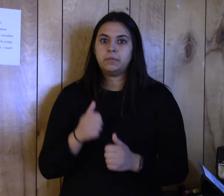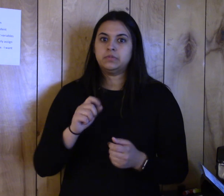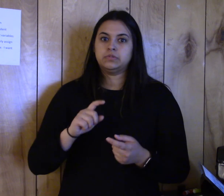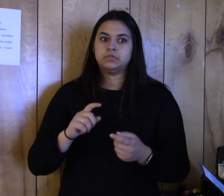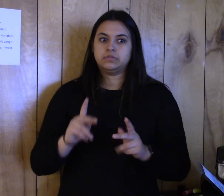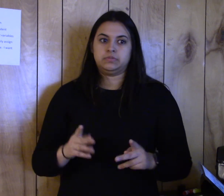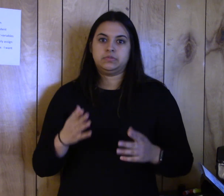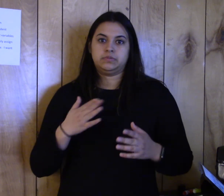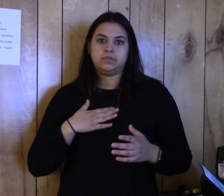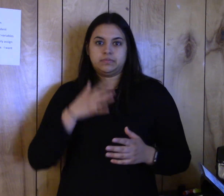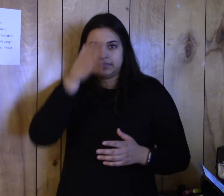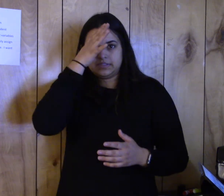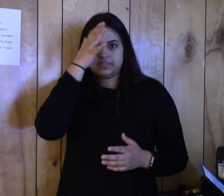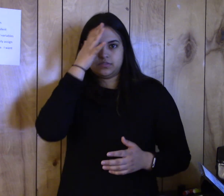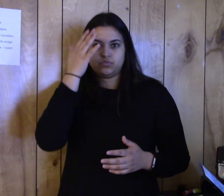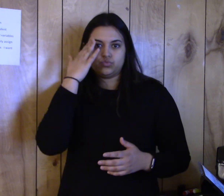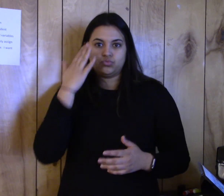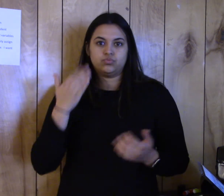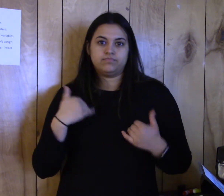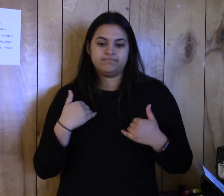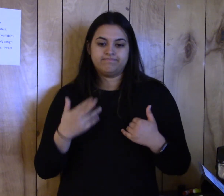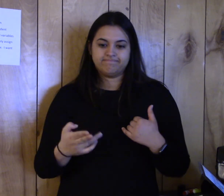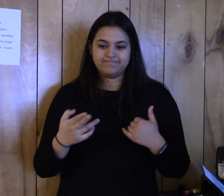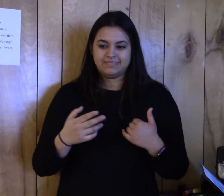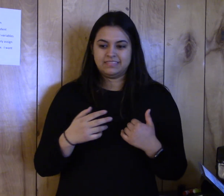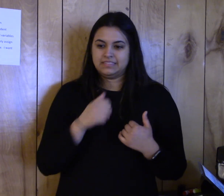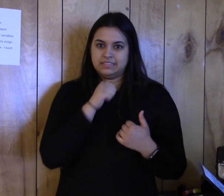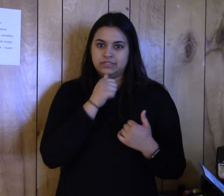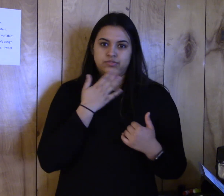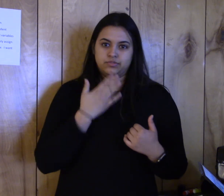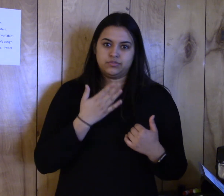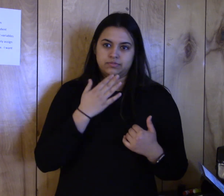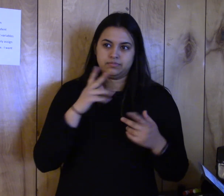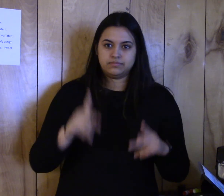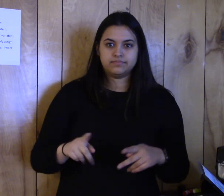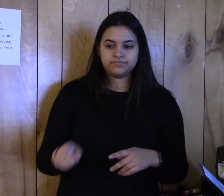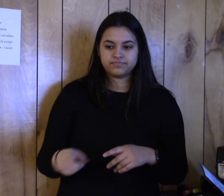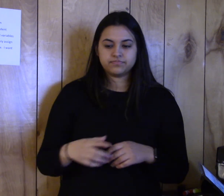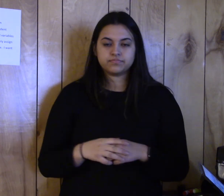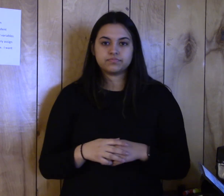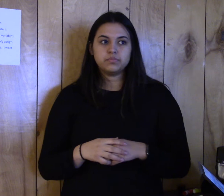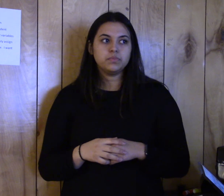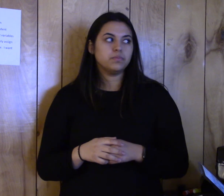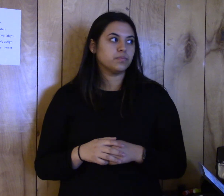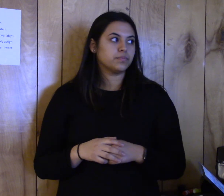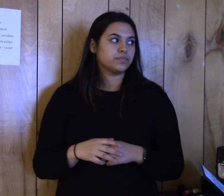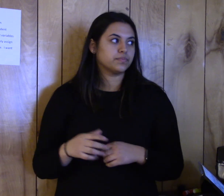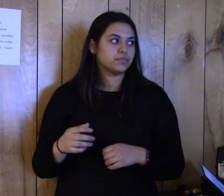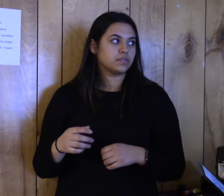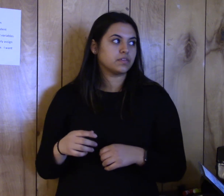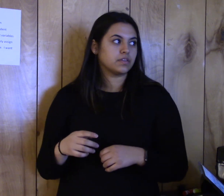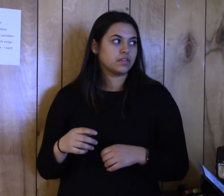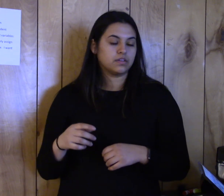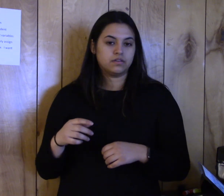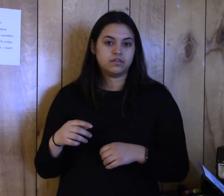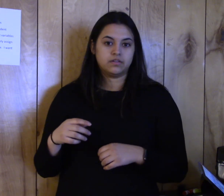and that's not what I wanted to do. And zoom ahead to me being about 40, like right before I moved to